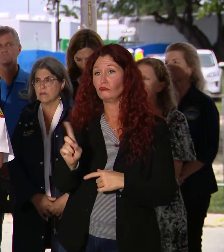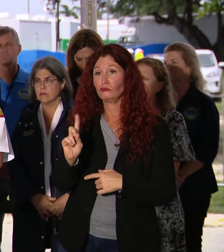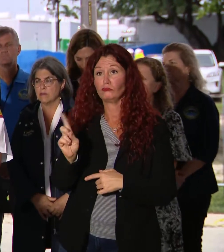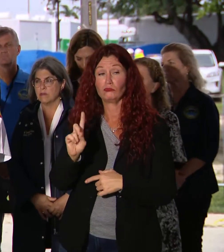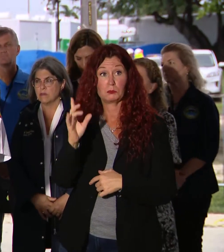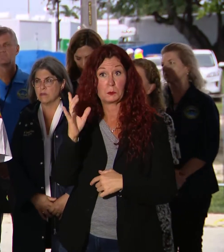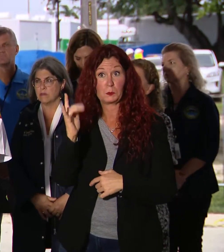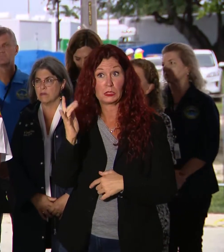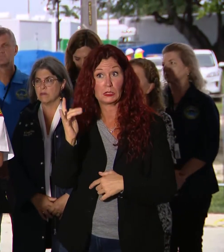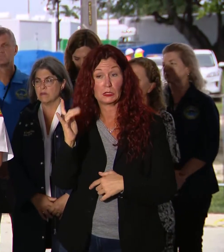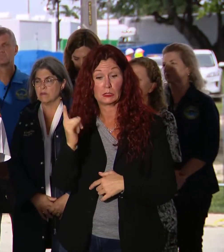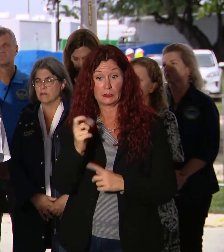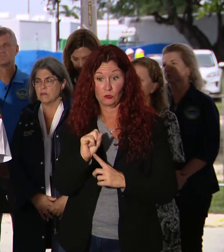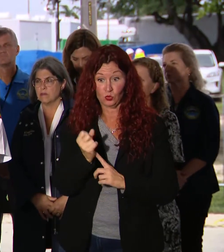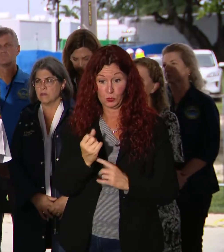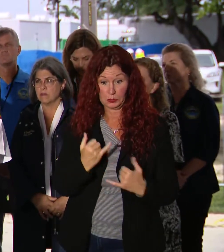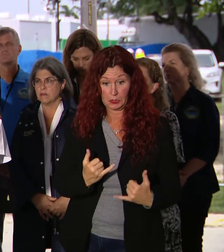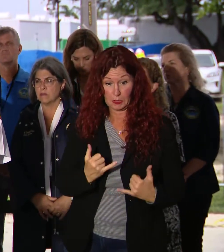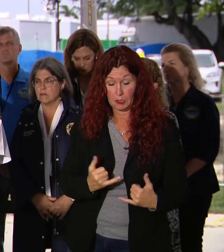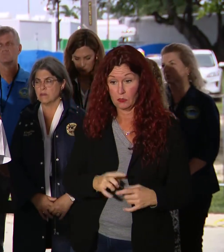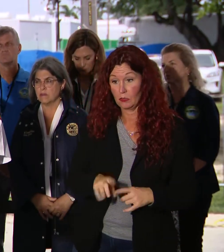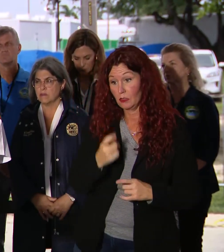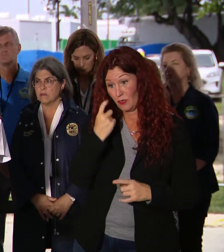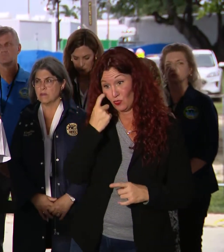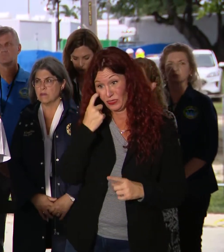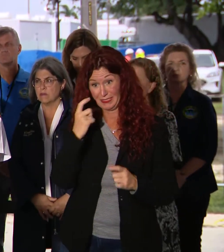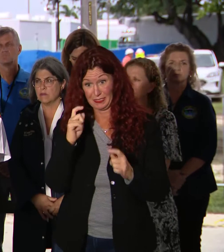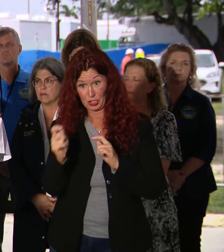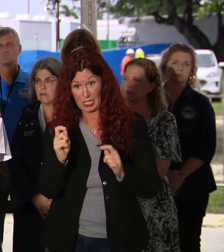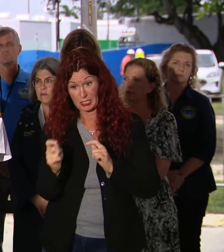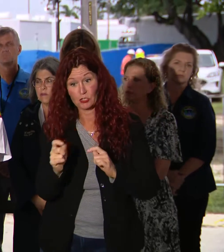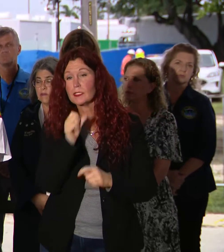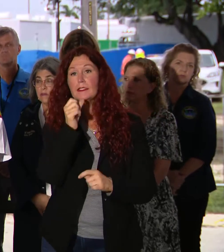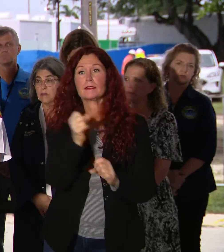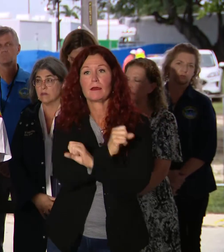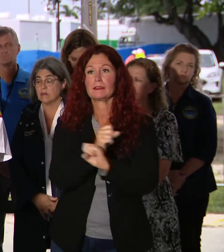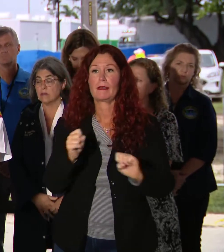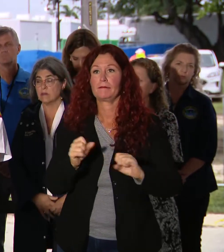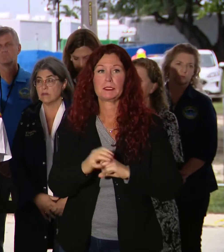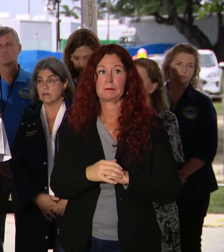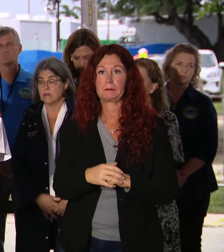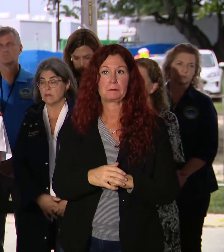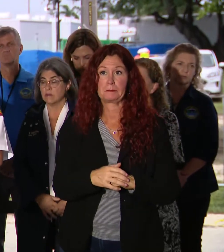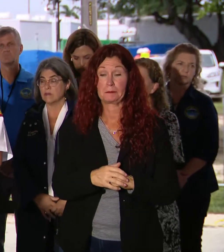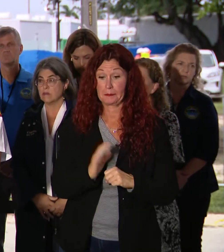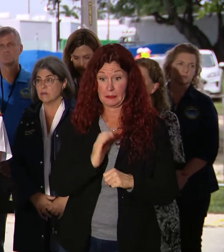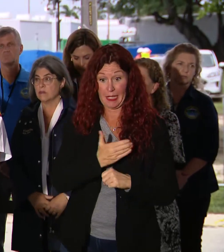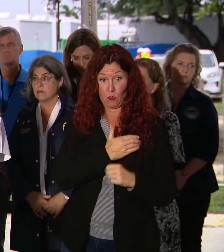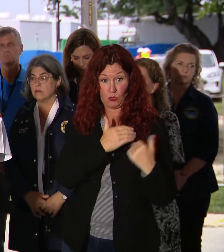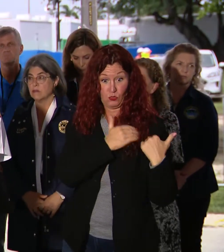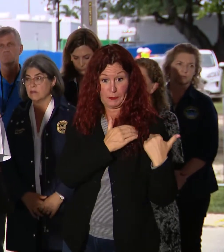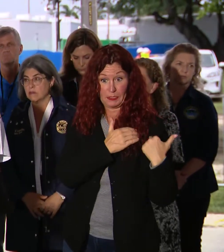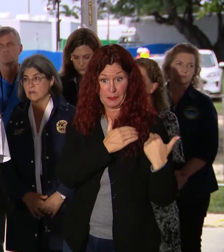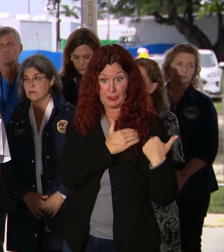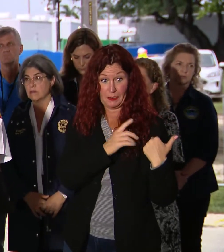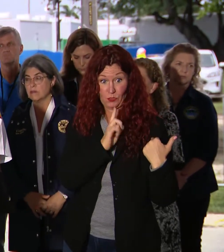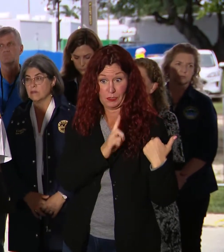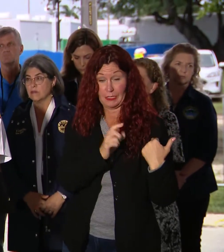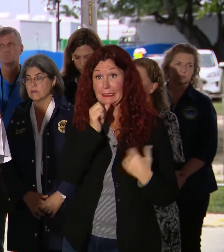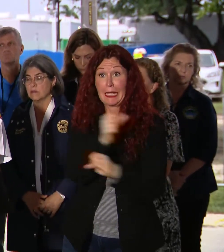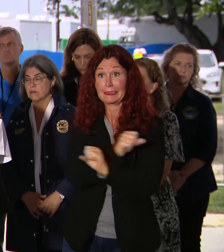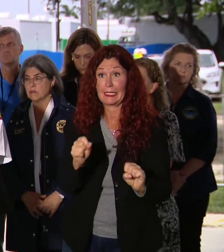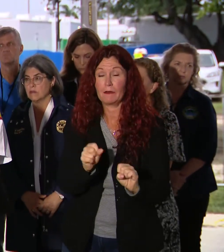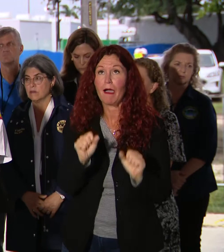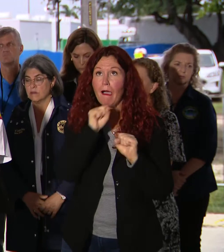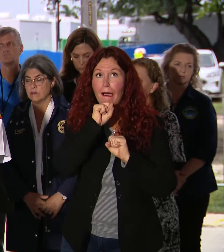to the recent changes, it just wouldn't be safe. So, and the responsibility of where we're at, and it's not safe at all, is how I should